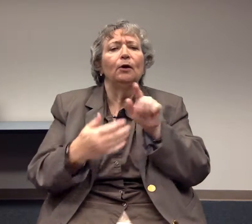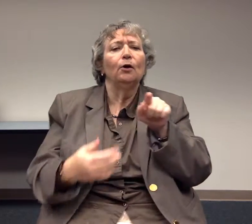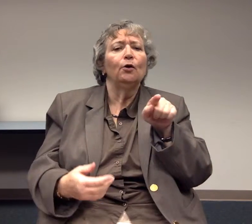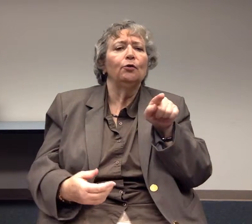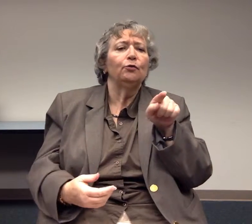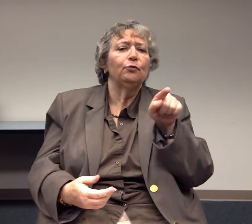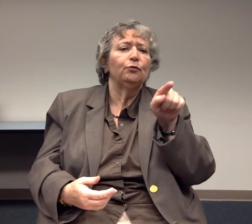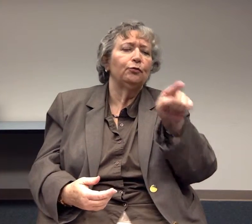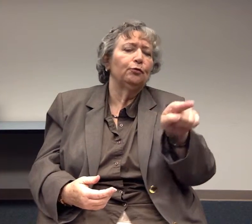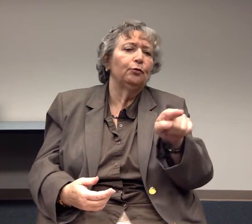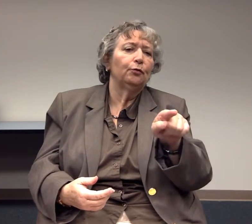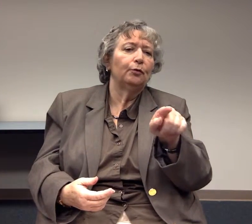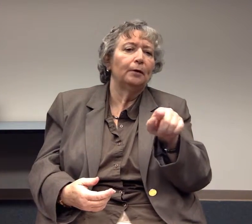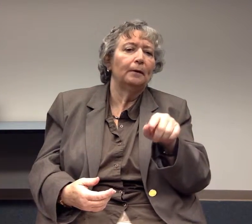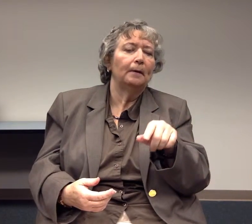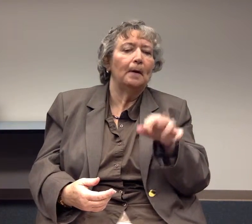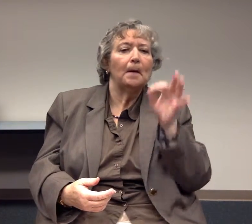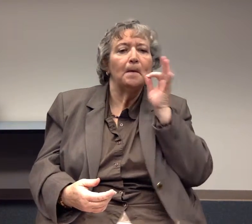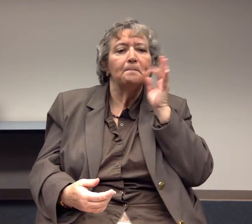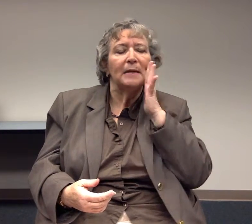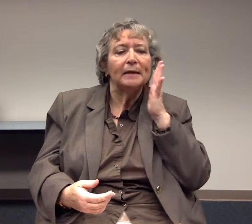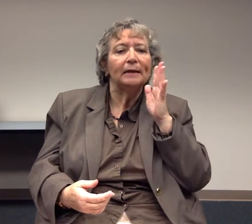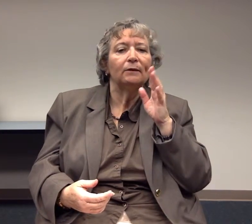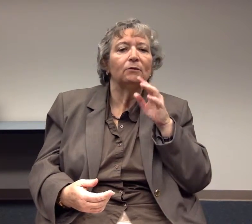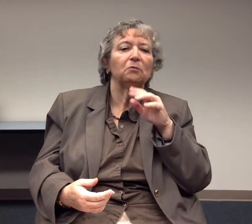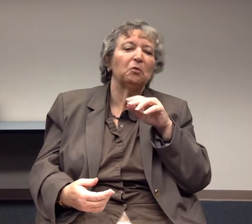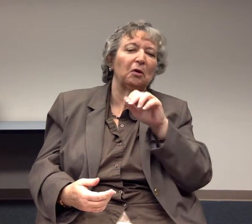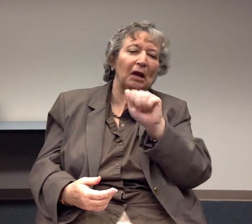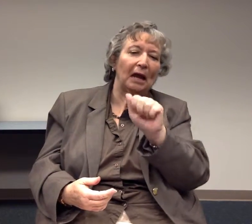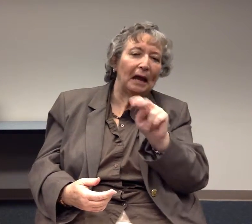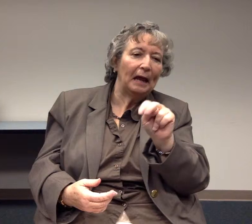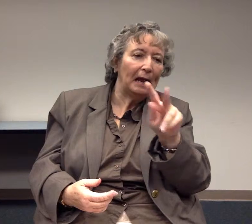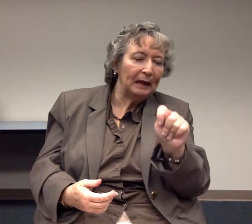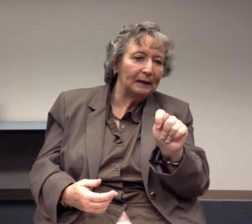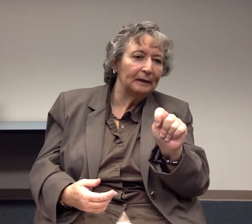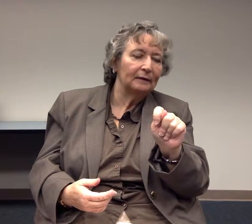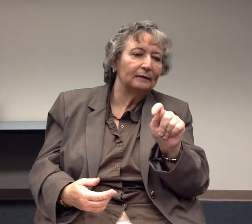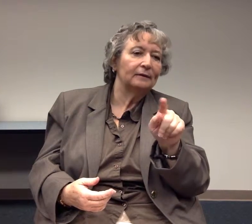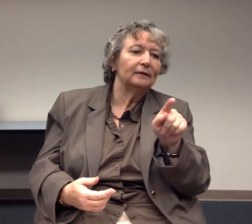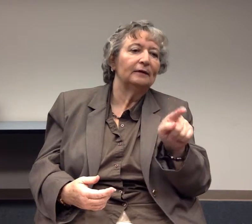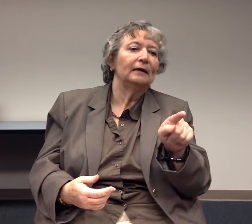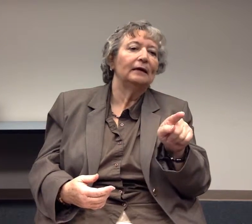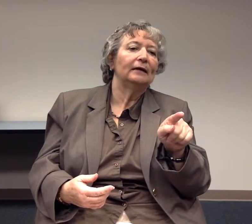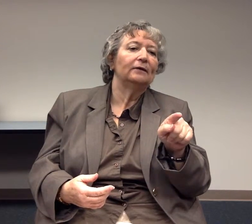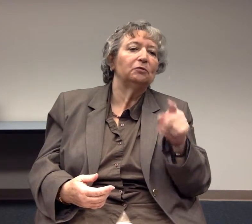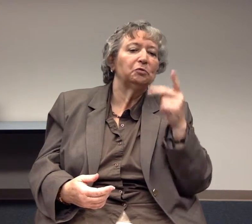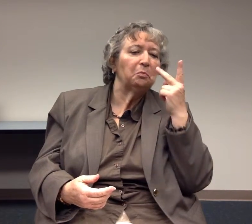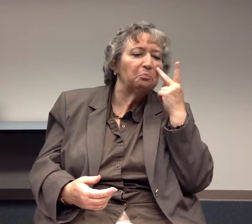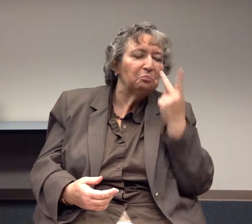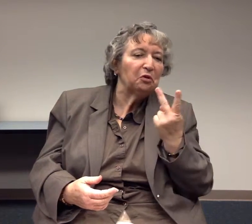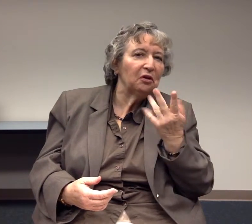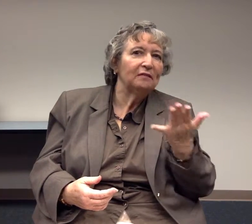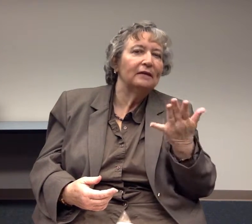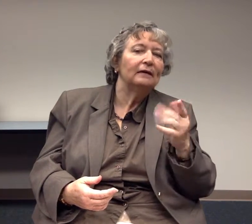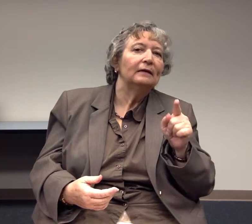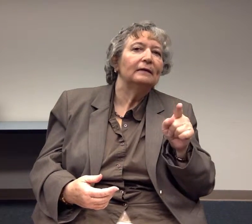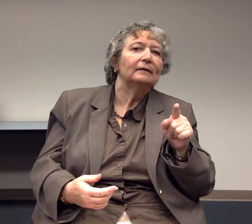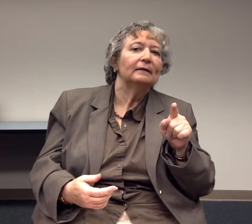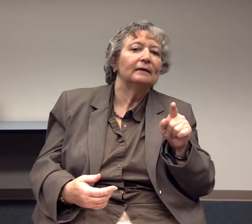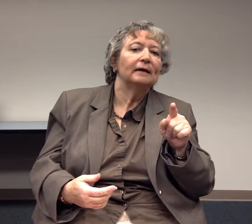enlarge it so big that it becomes abstract on your paper. Okay? I'll show you some examples. You take a flower.